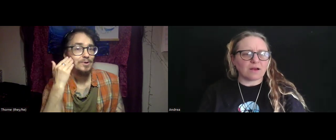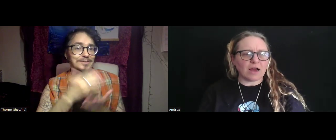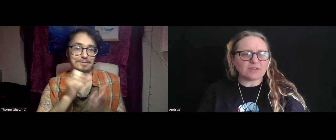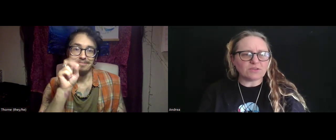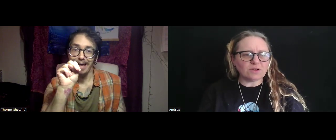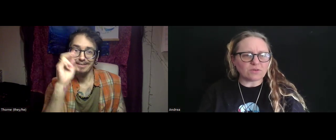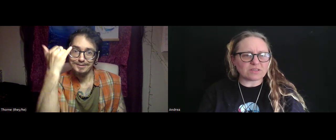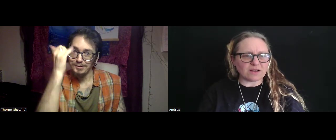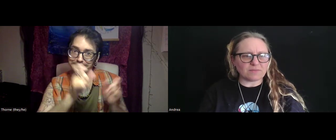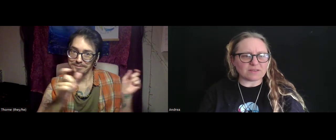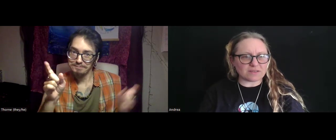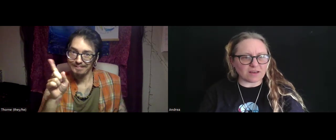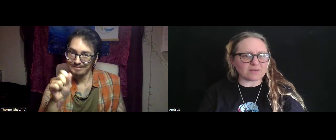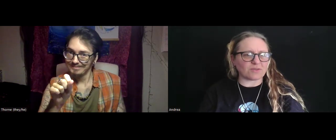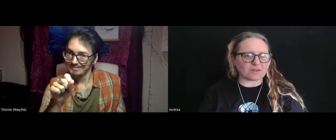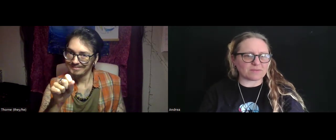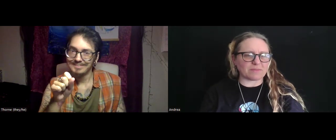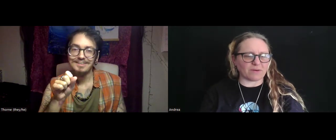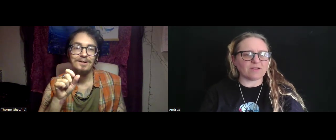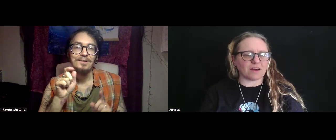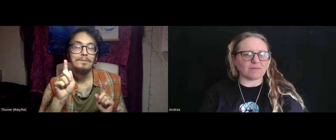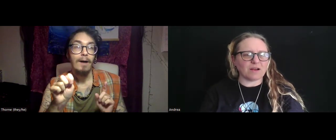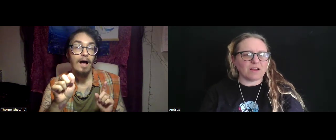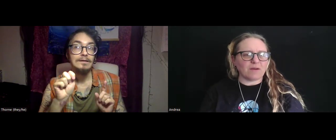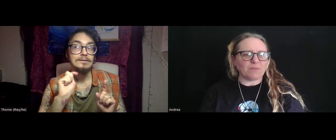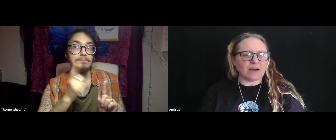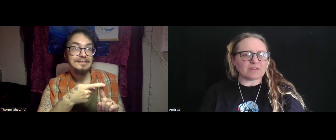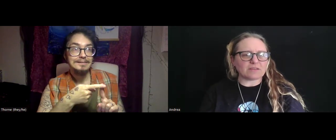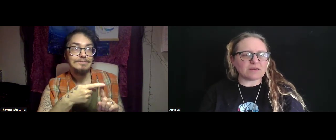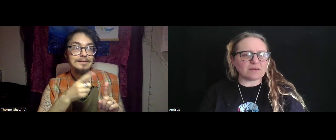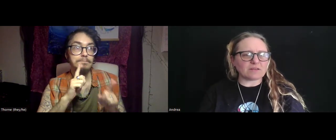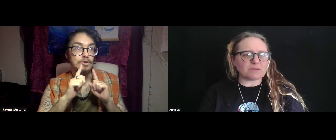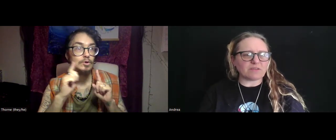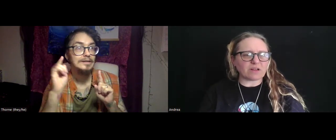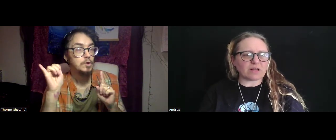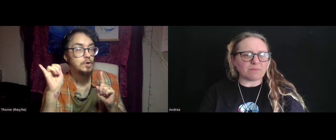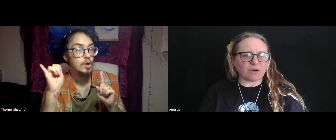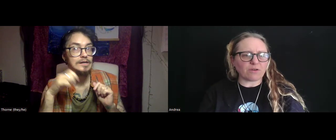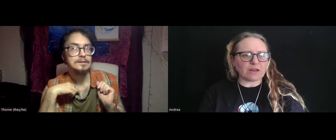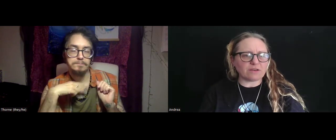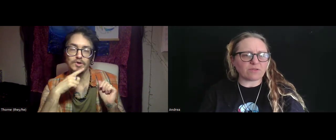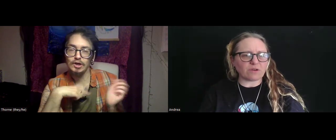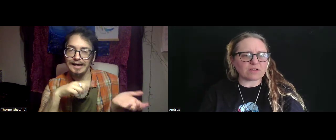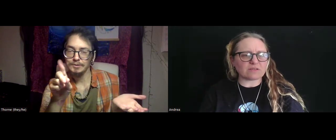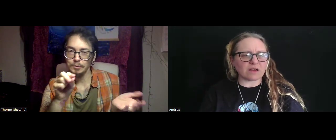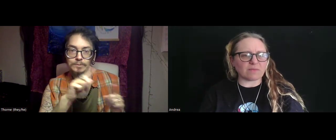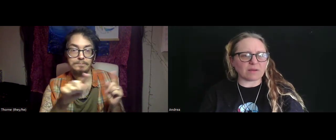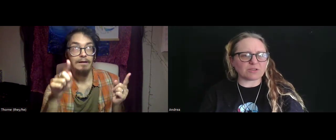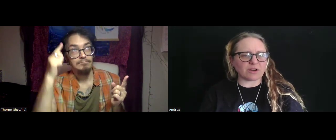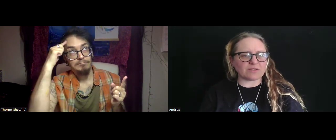I do know some Sun and Taurus people, but specifically Mercury in Taurus, I'm sure I